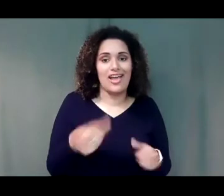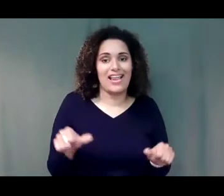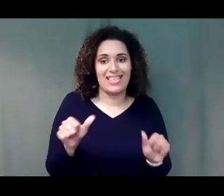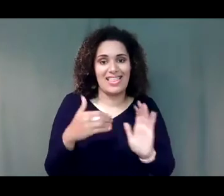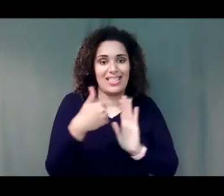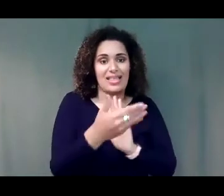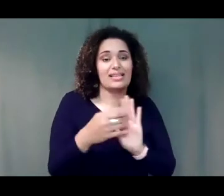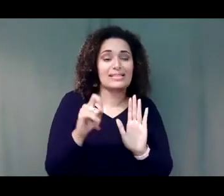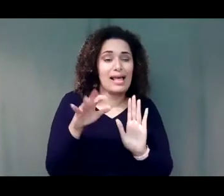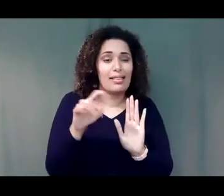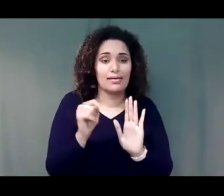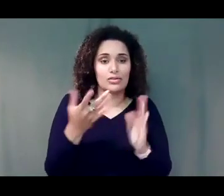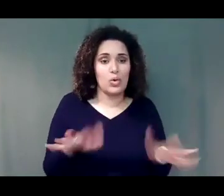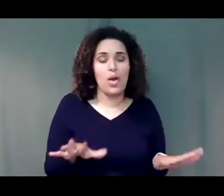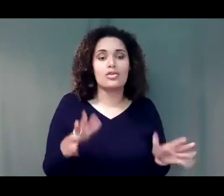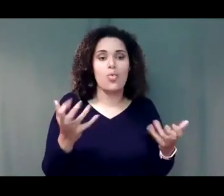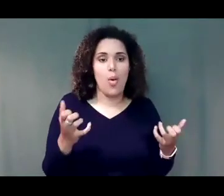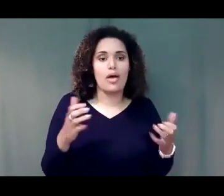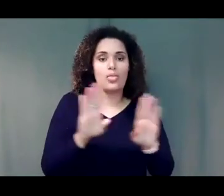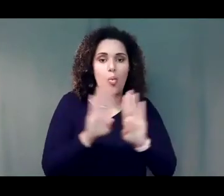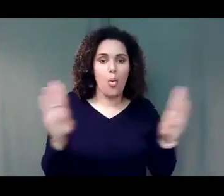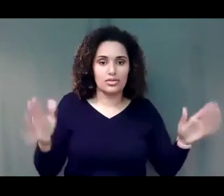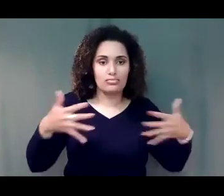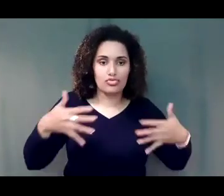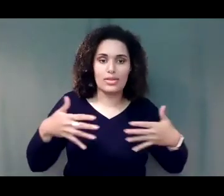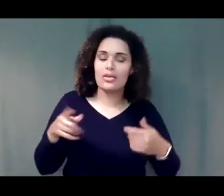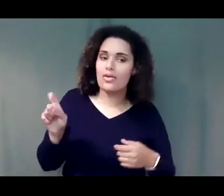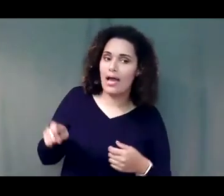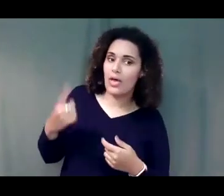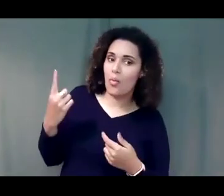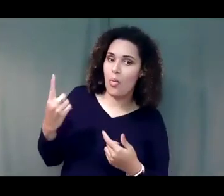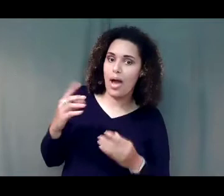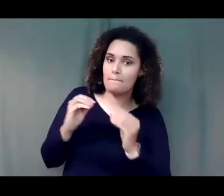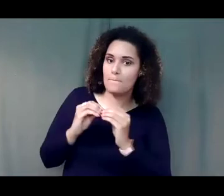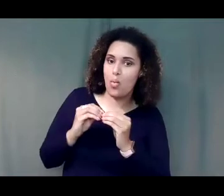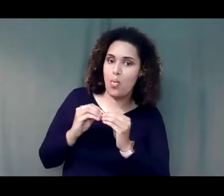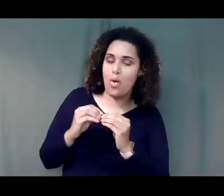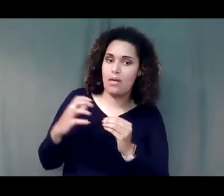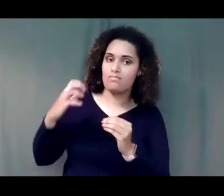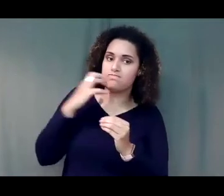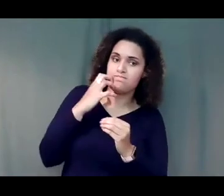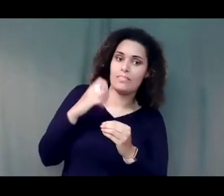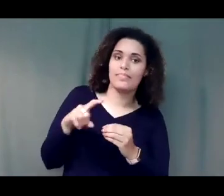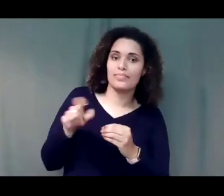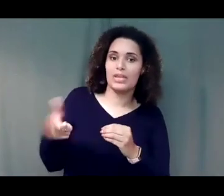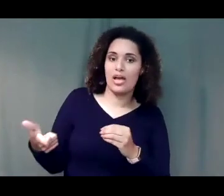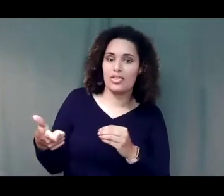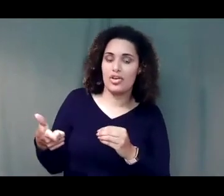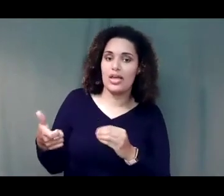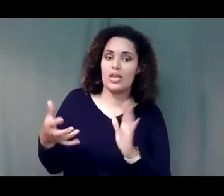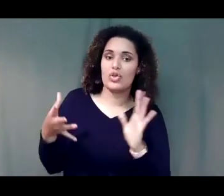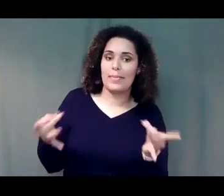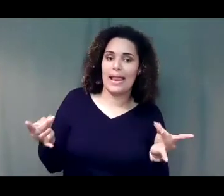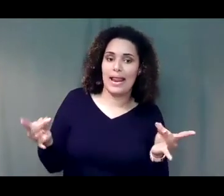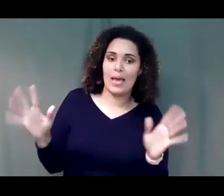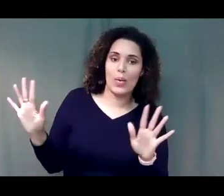on these walls. You want them to breathe. You have to have one side more dense than the other so that the water, and it's just humidity that